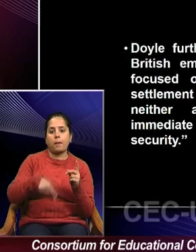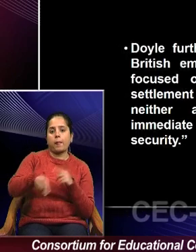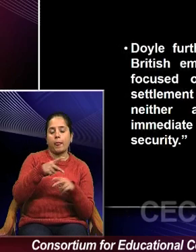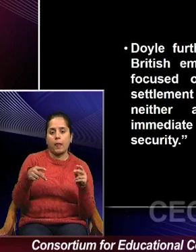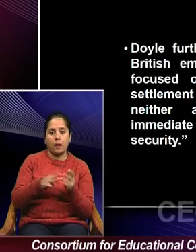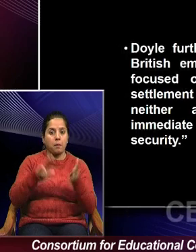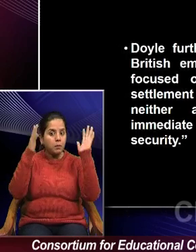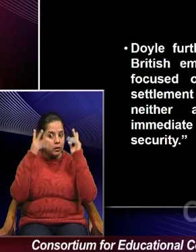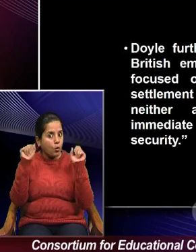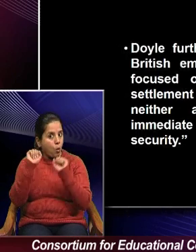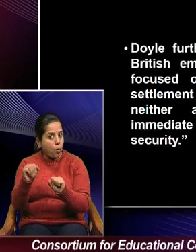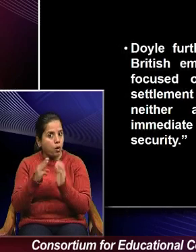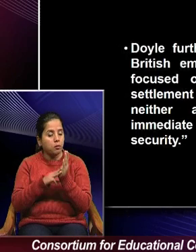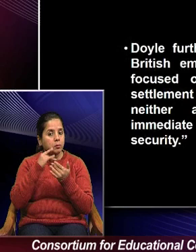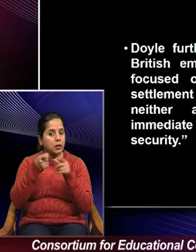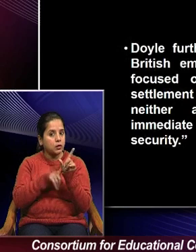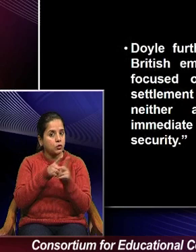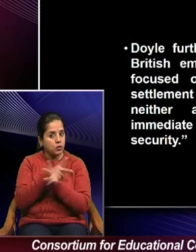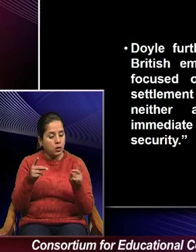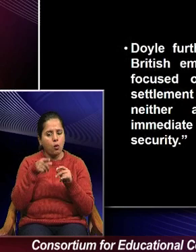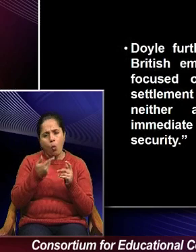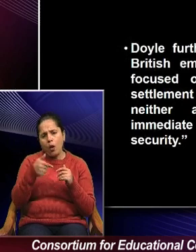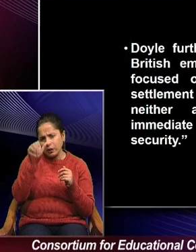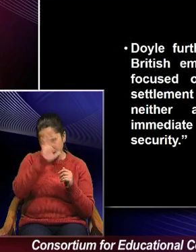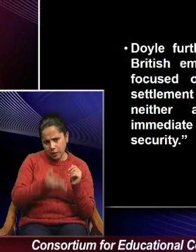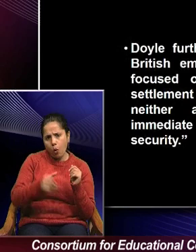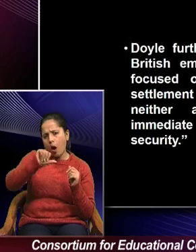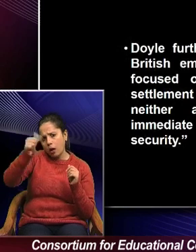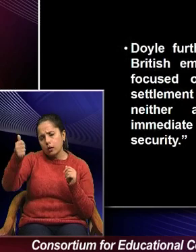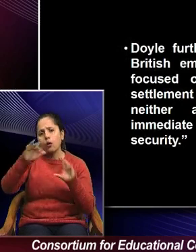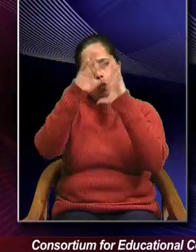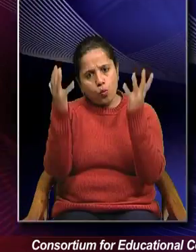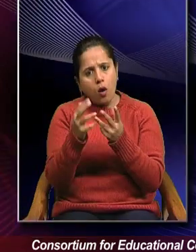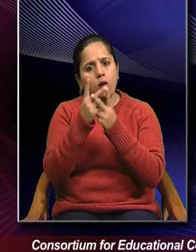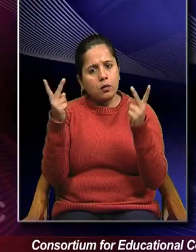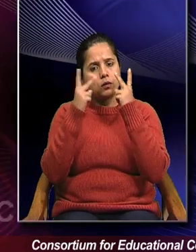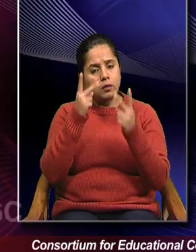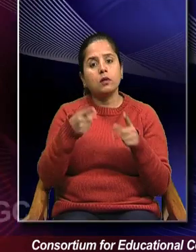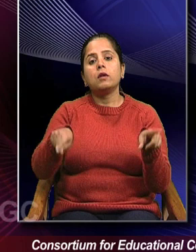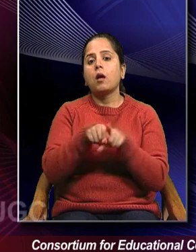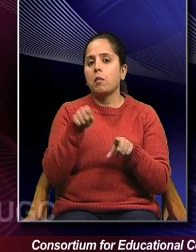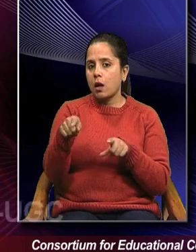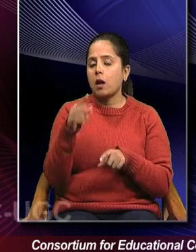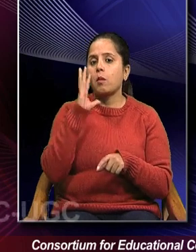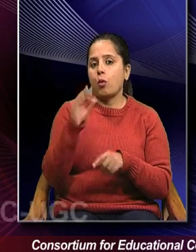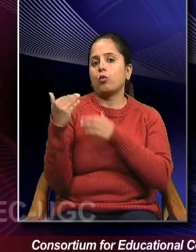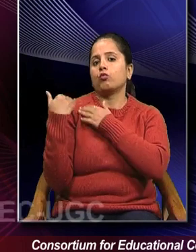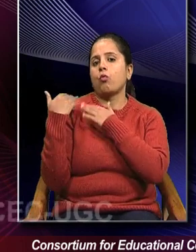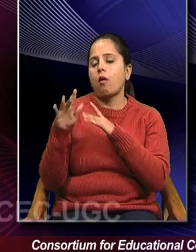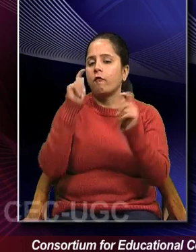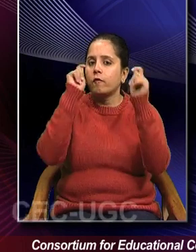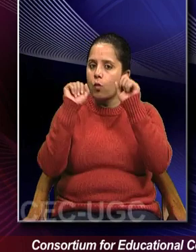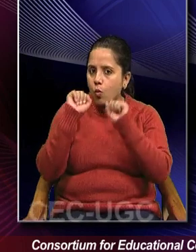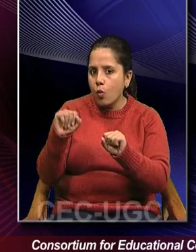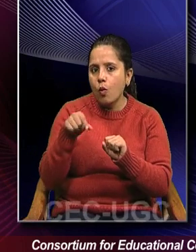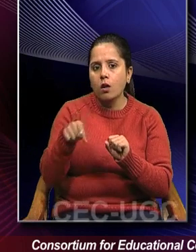the missionaries here in India and elsewhere as well across the world, it also played an important role in terms